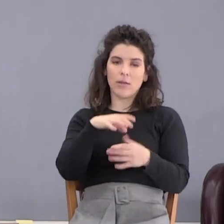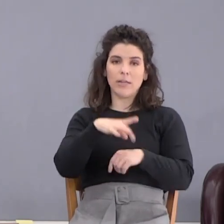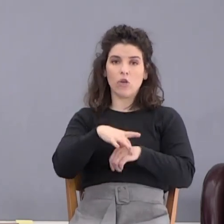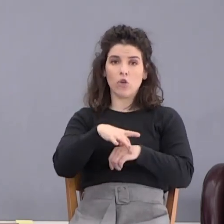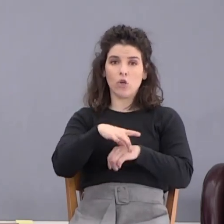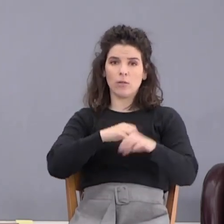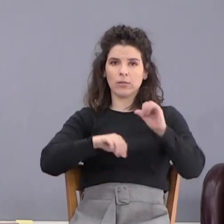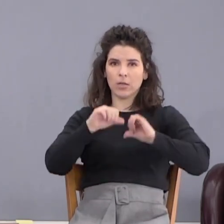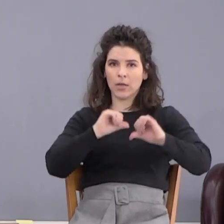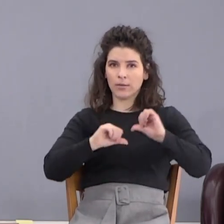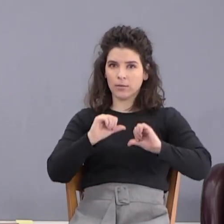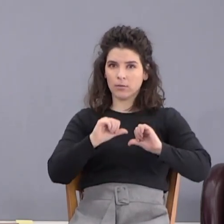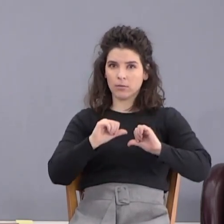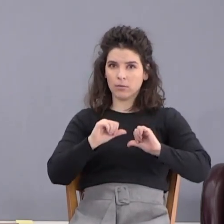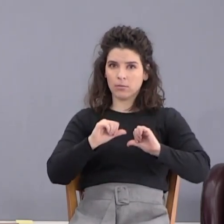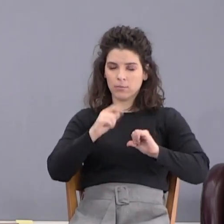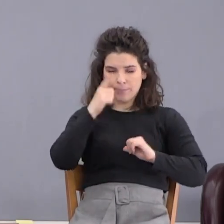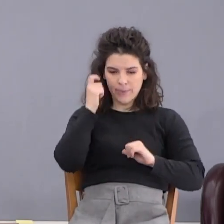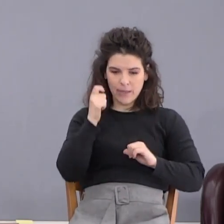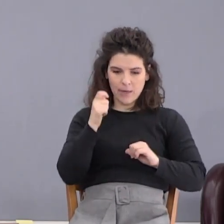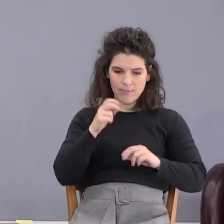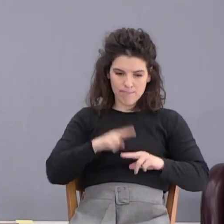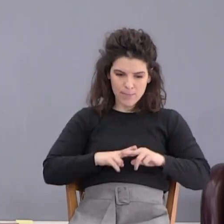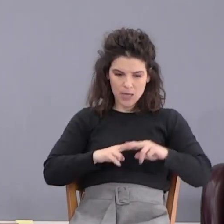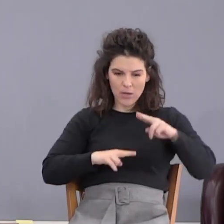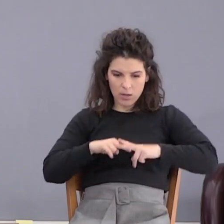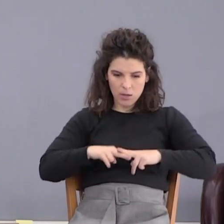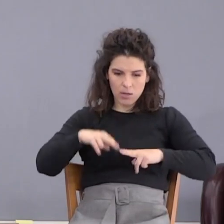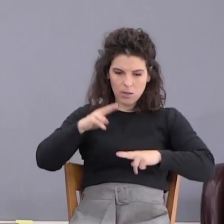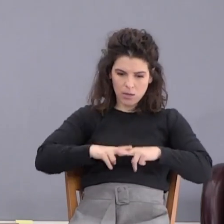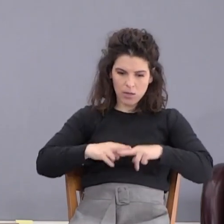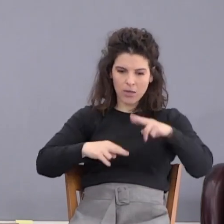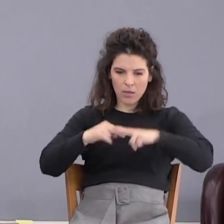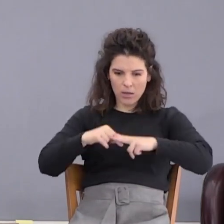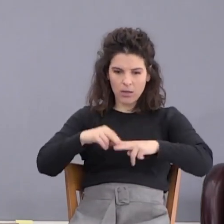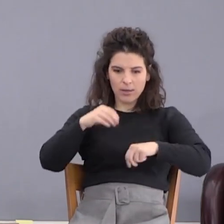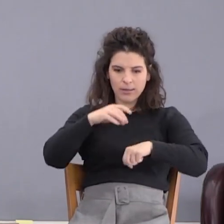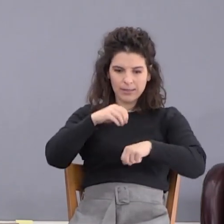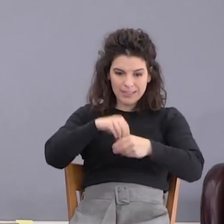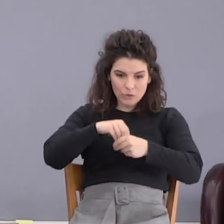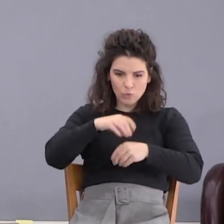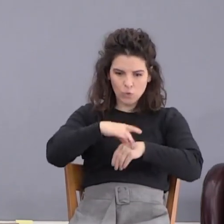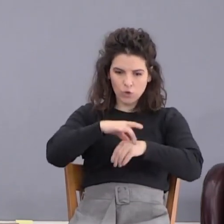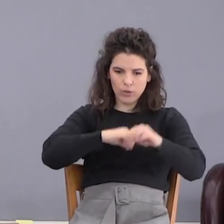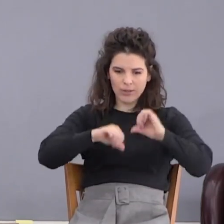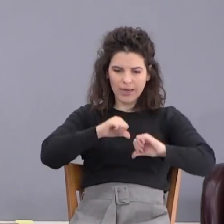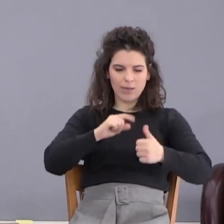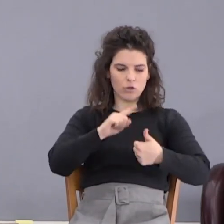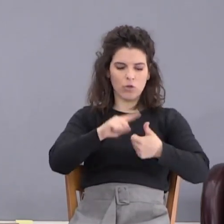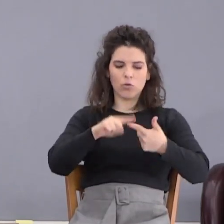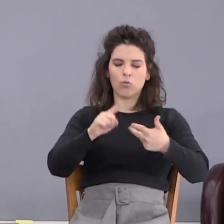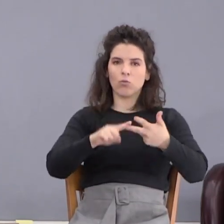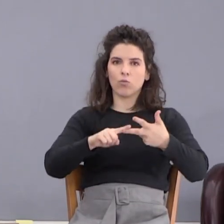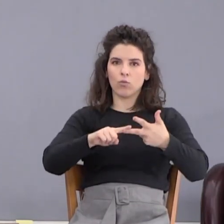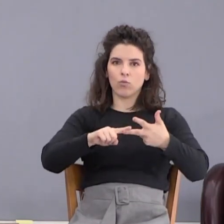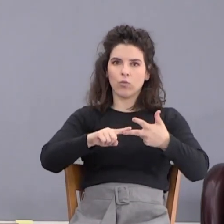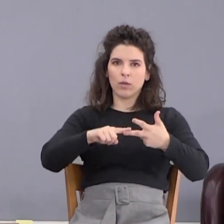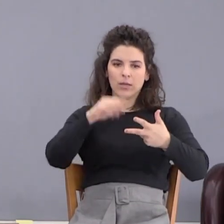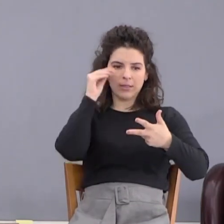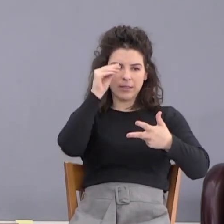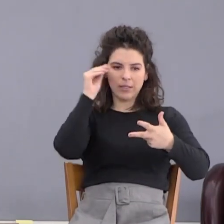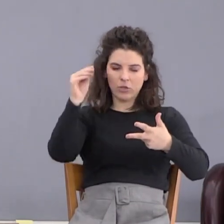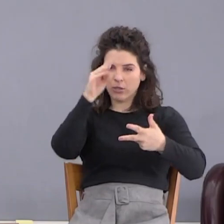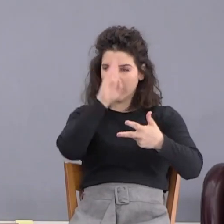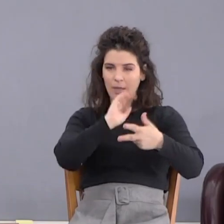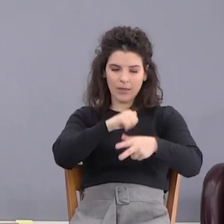sciences? Because built into earth science are three fundamental principles that God established in Genesis